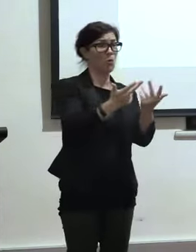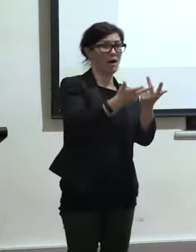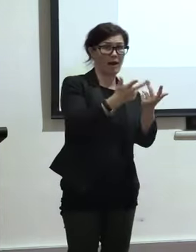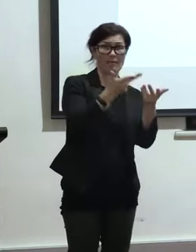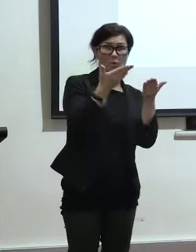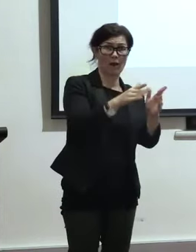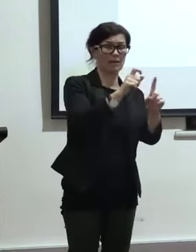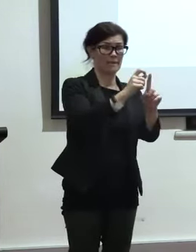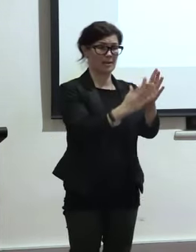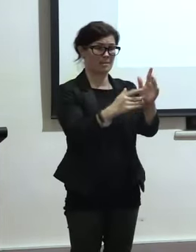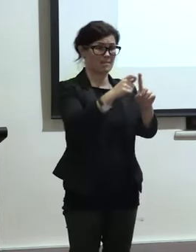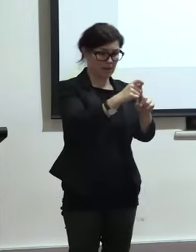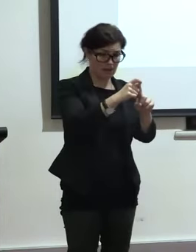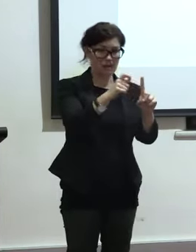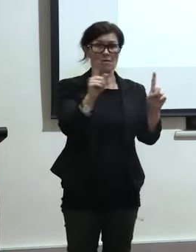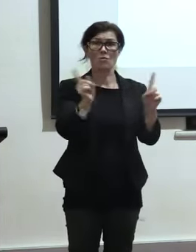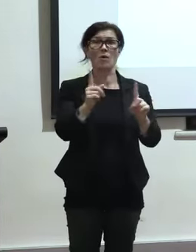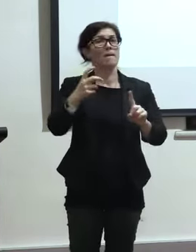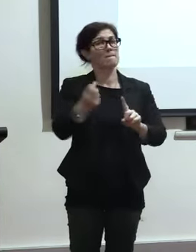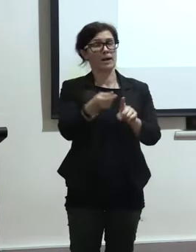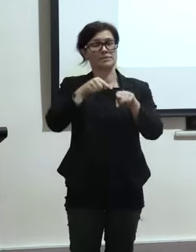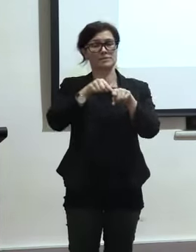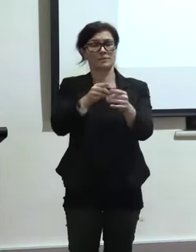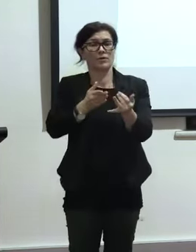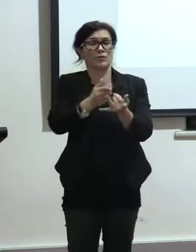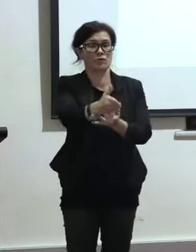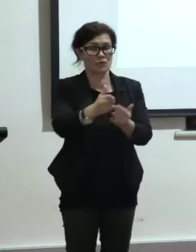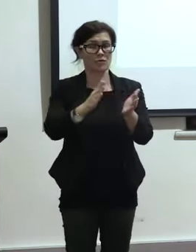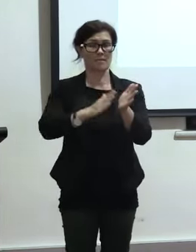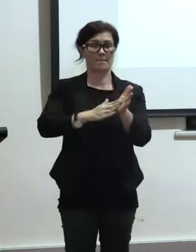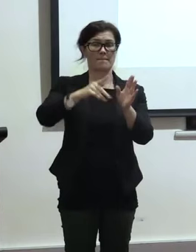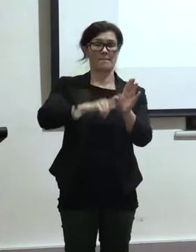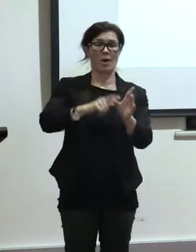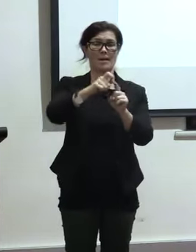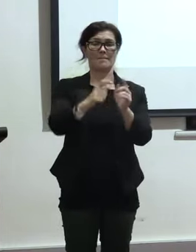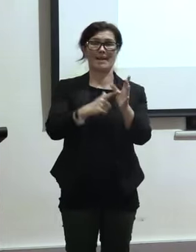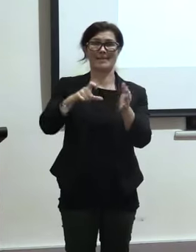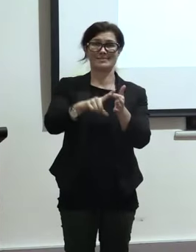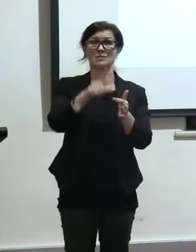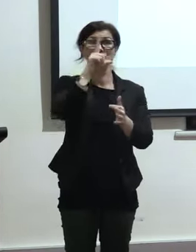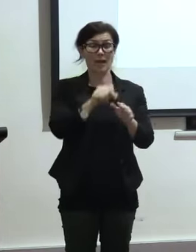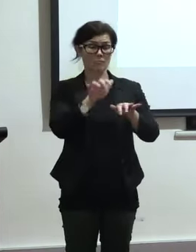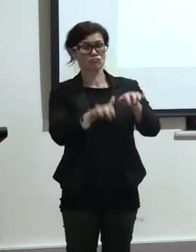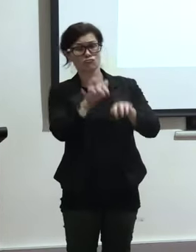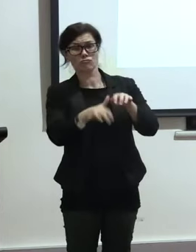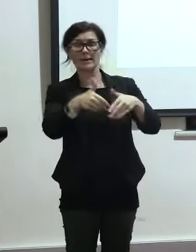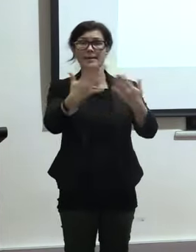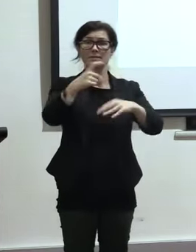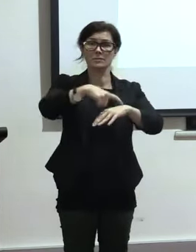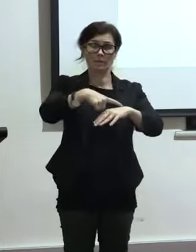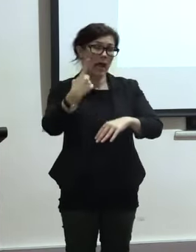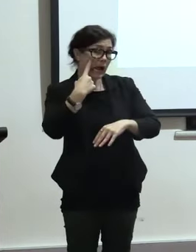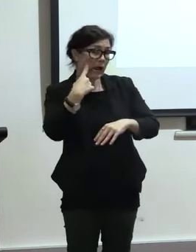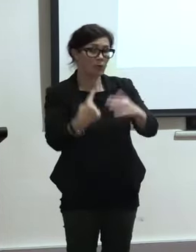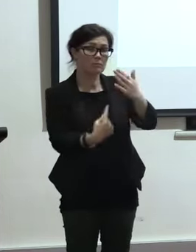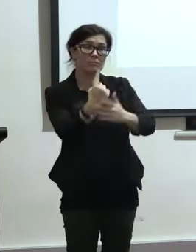can actually claim reimbursement. But no matter which method you use, you can log into the portal at any time to check what's been happening in